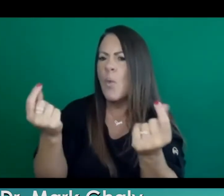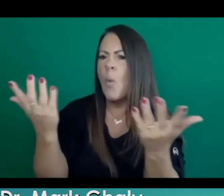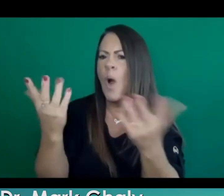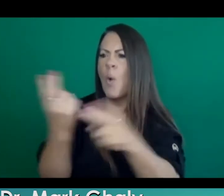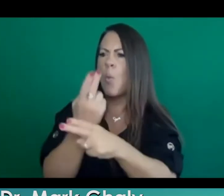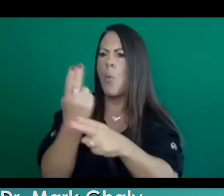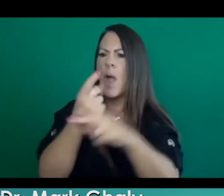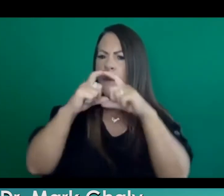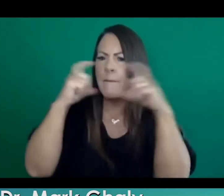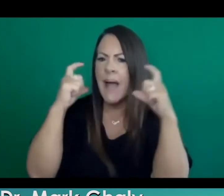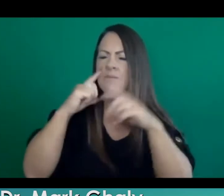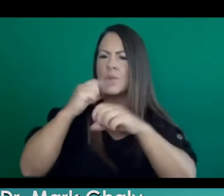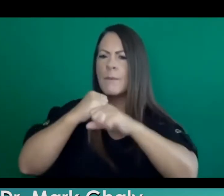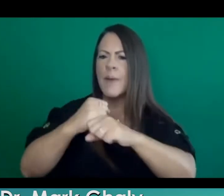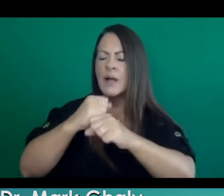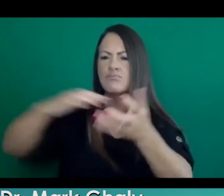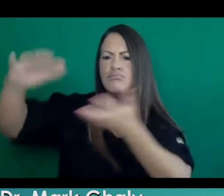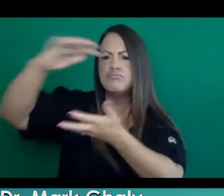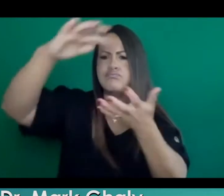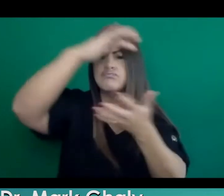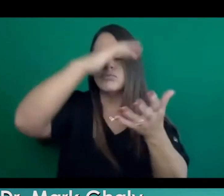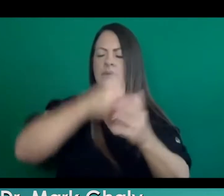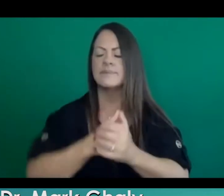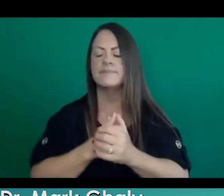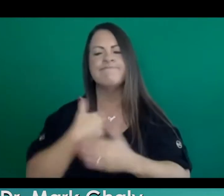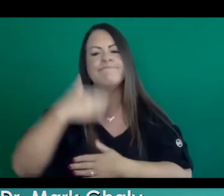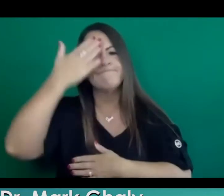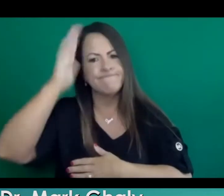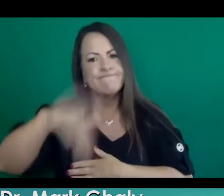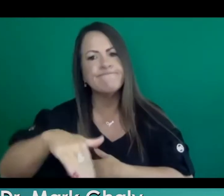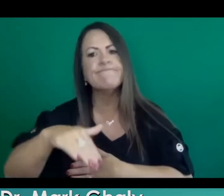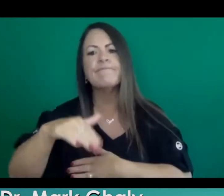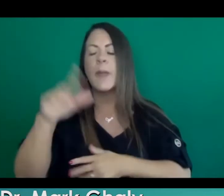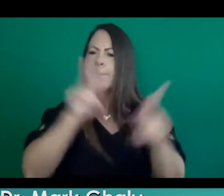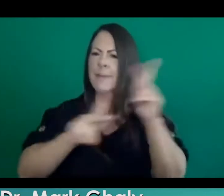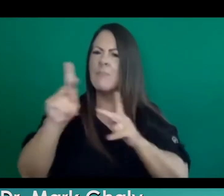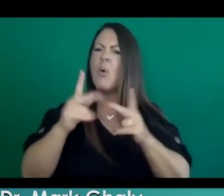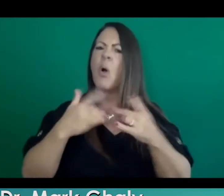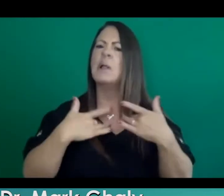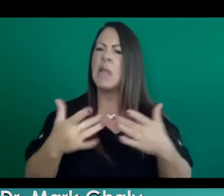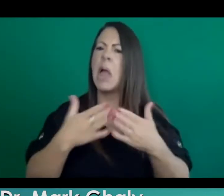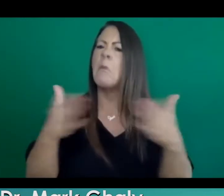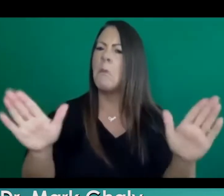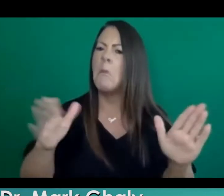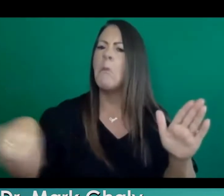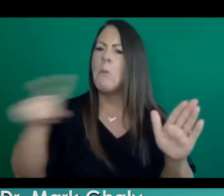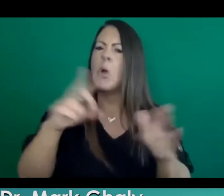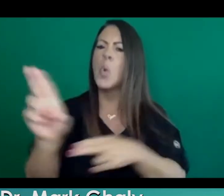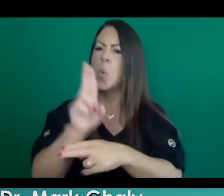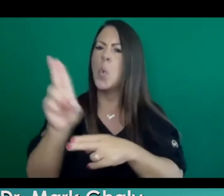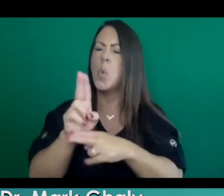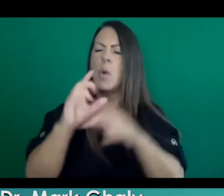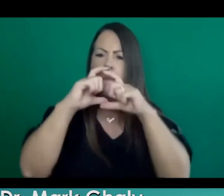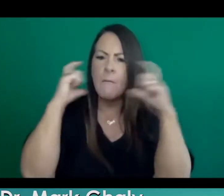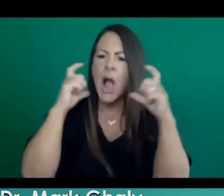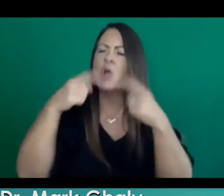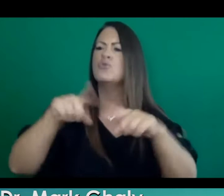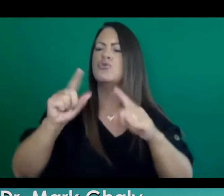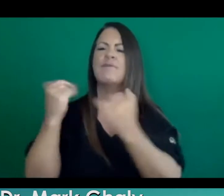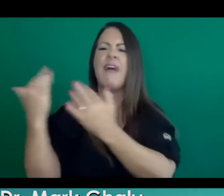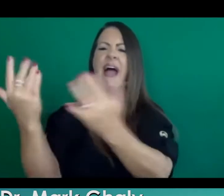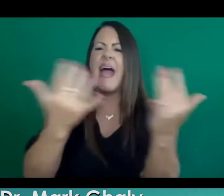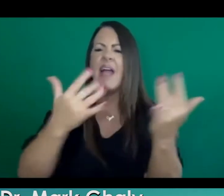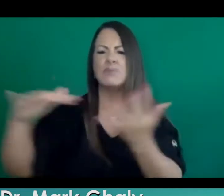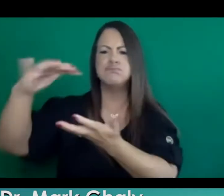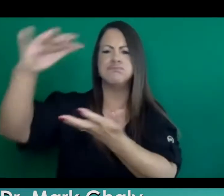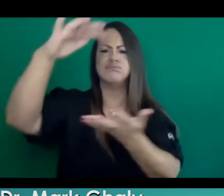are used to wearing masks during wildfires, that the smoke inhalation is dangerous. It's not great for anyone's